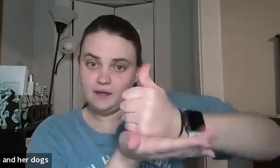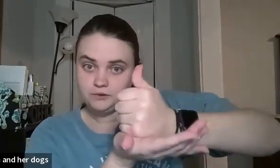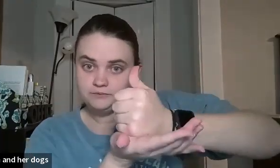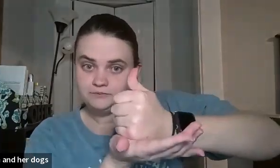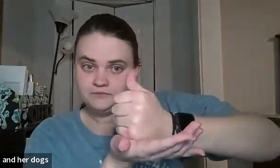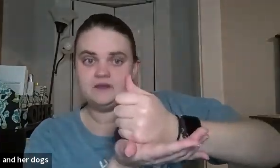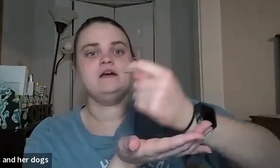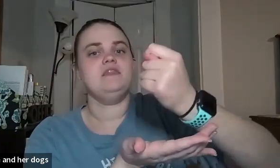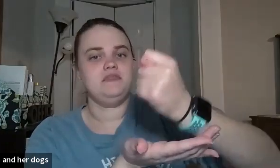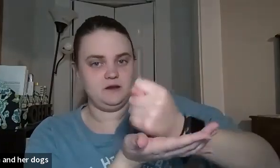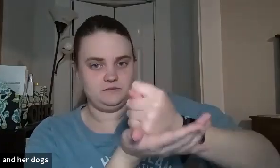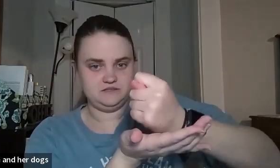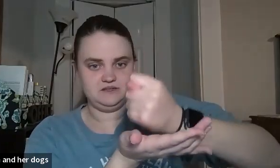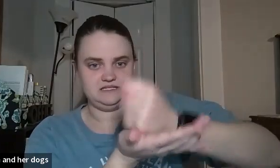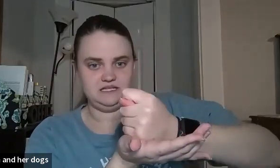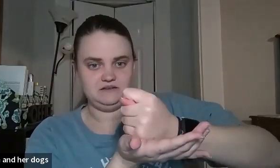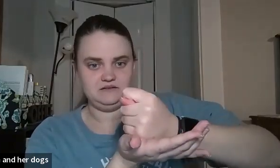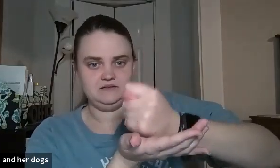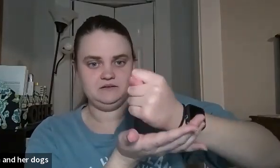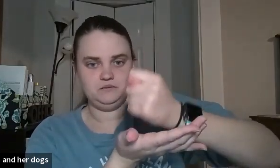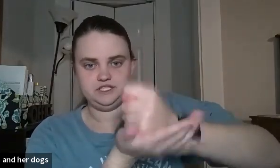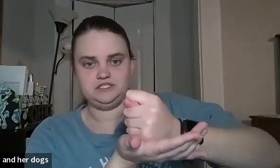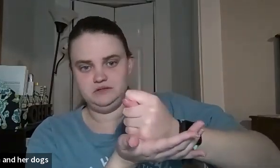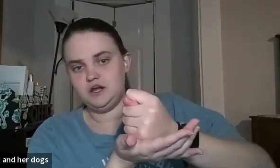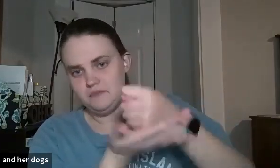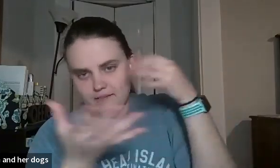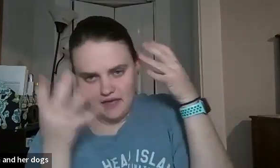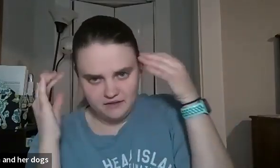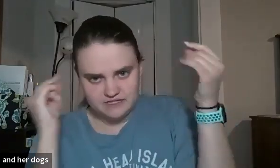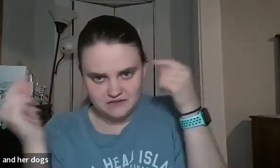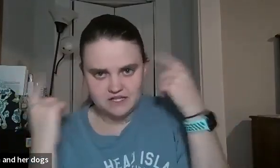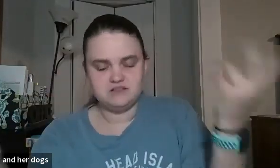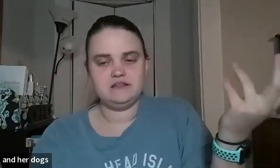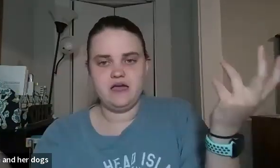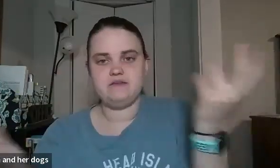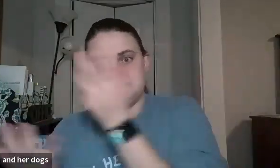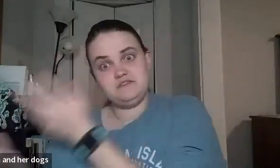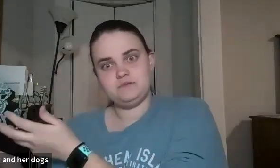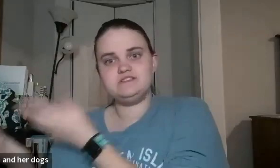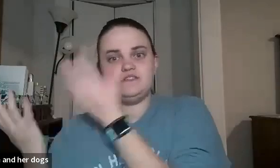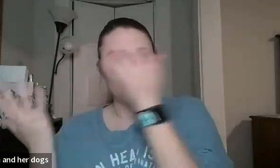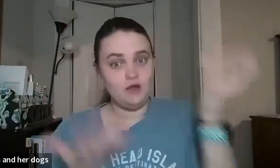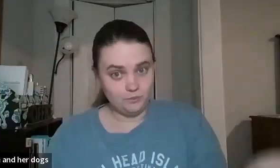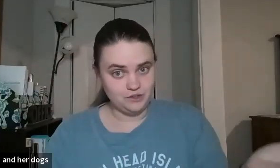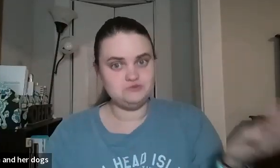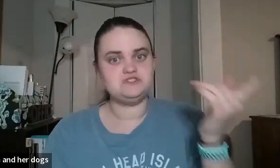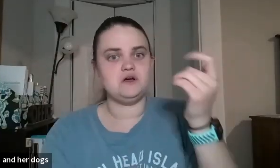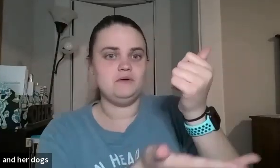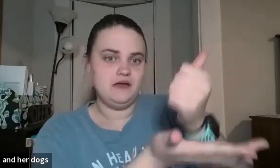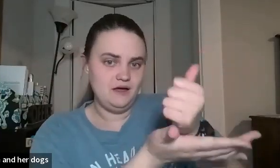help, therapist with that T, which, you know, that I always think logically that usually therapists are there to help you. So